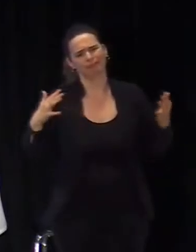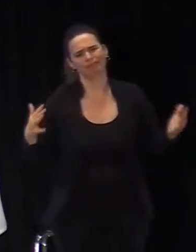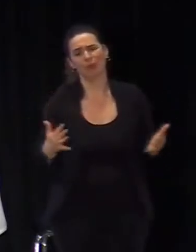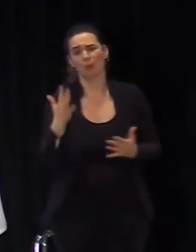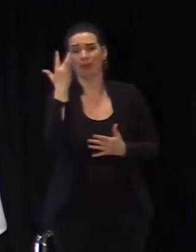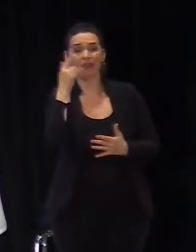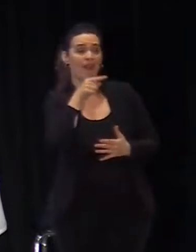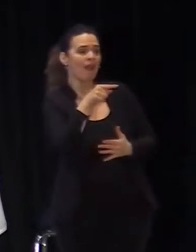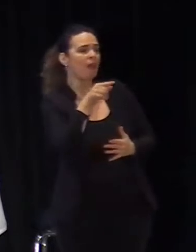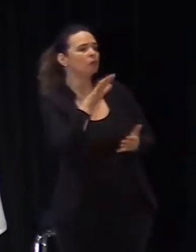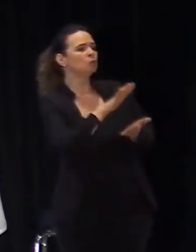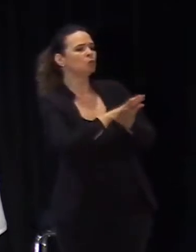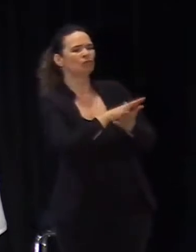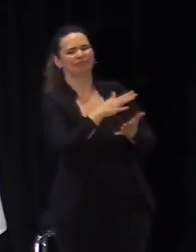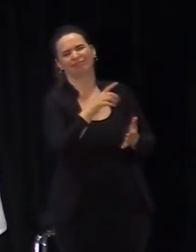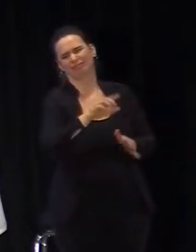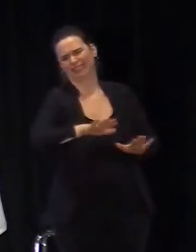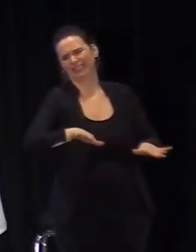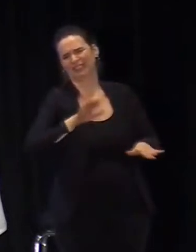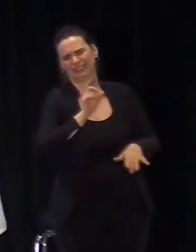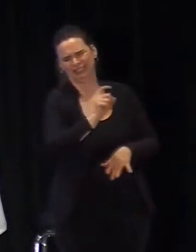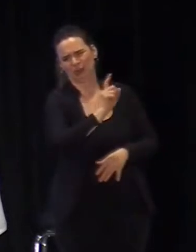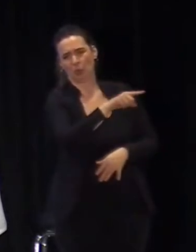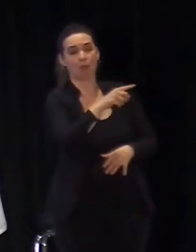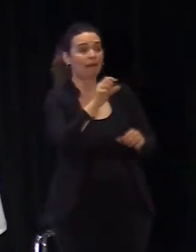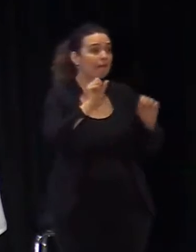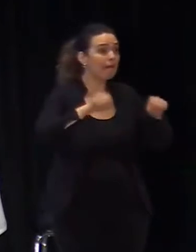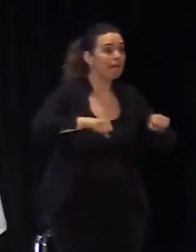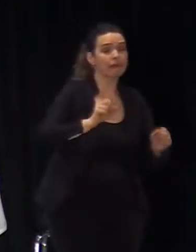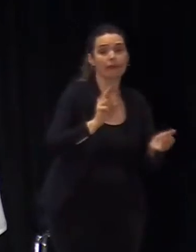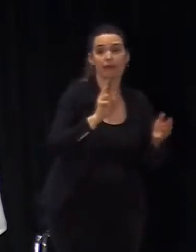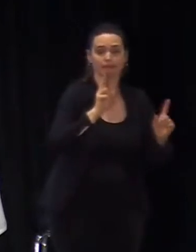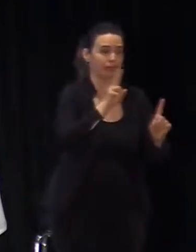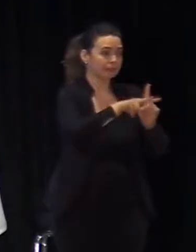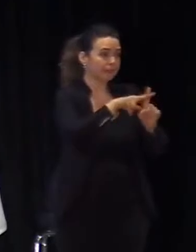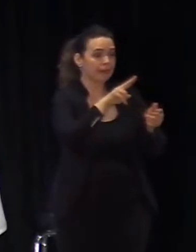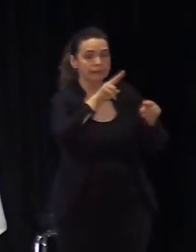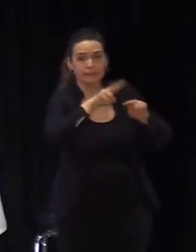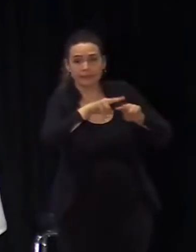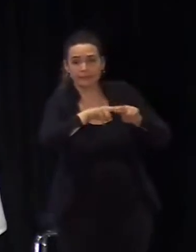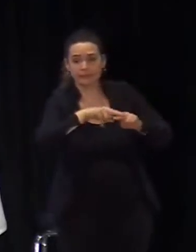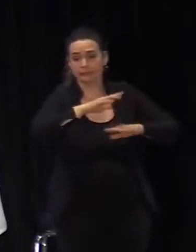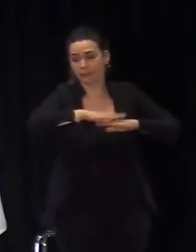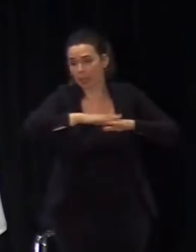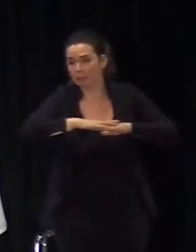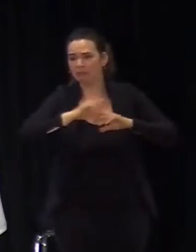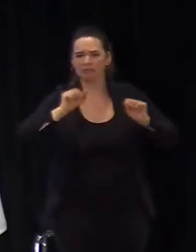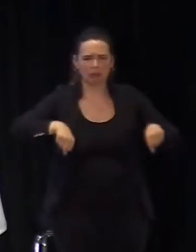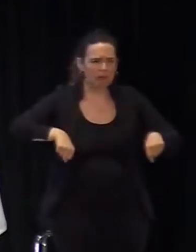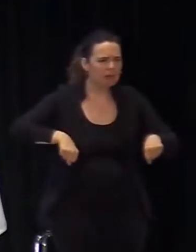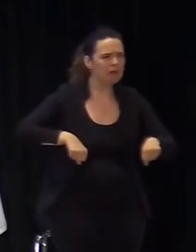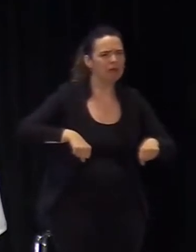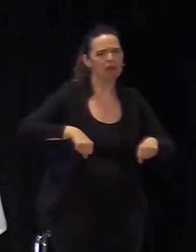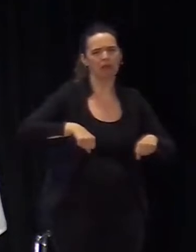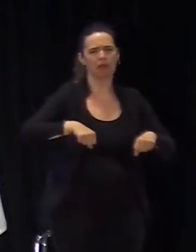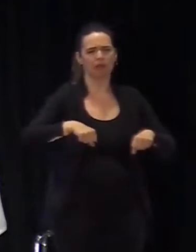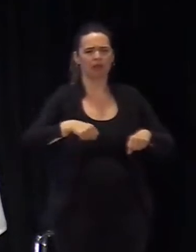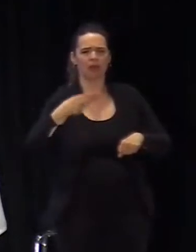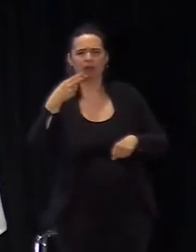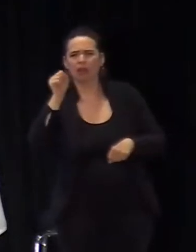practical. Then you go through COVID, you realize quarantines are disruptive. Now, with assigned seating,